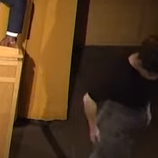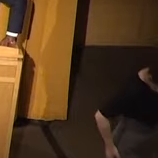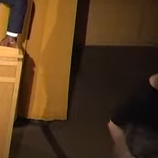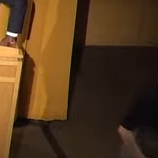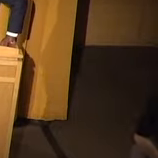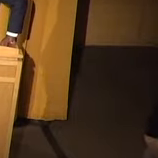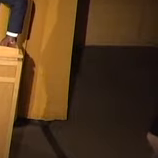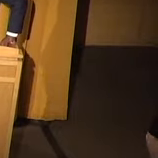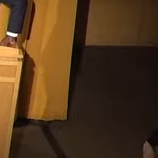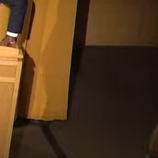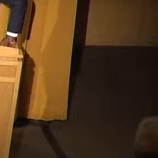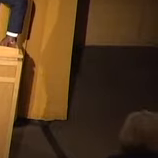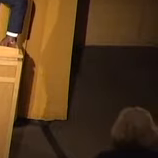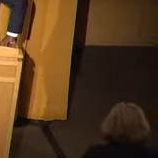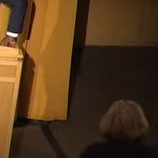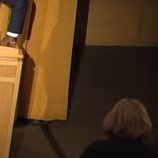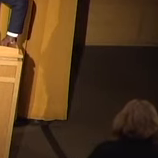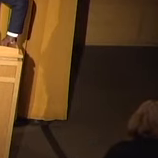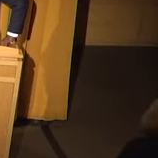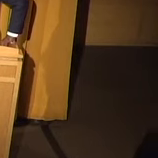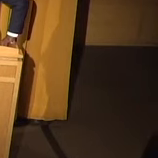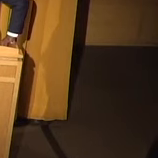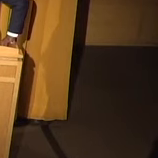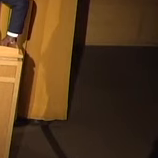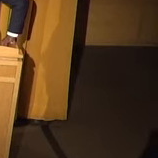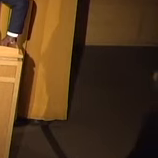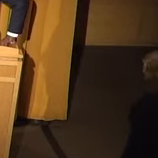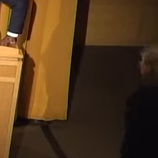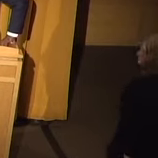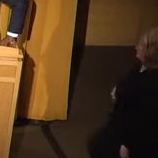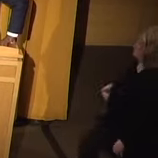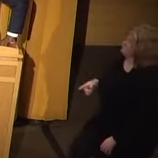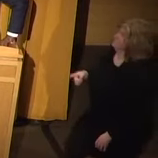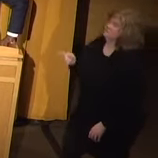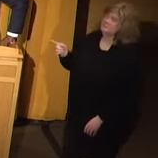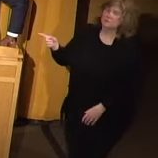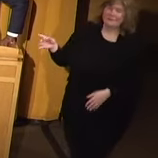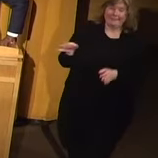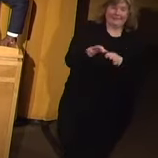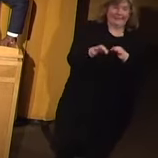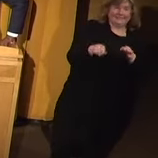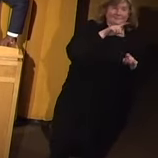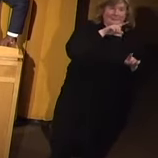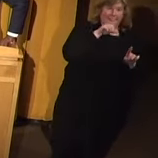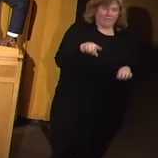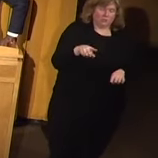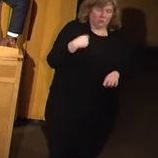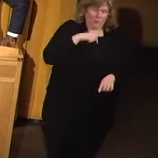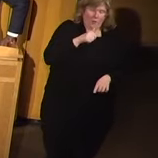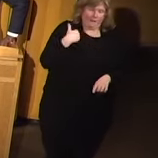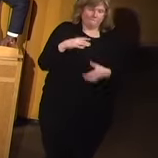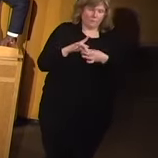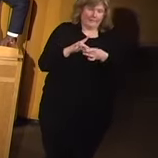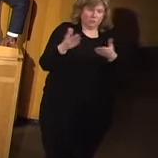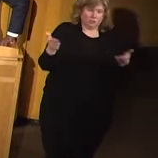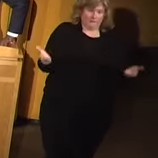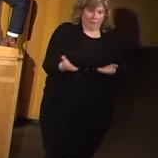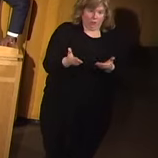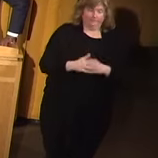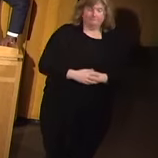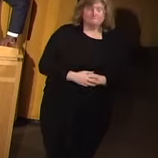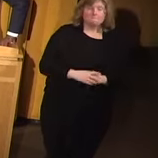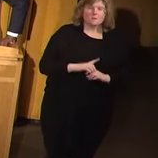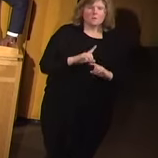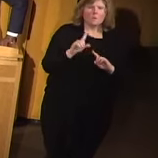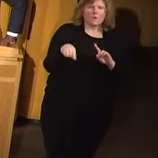Effective? When – so the simple answer is we don't have relationships here. When we looked at